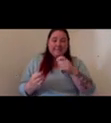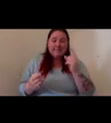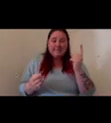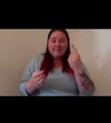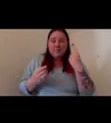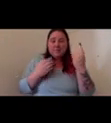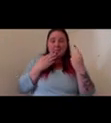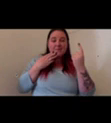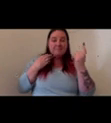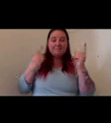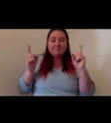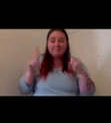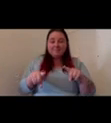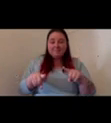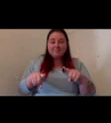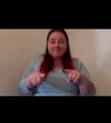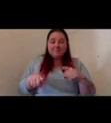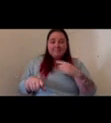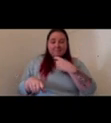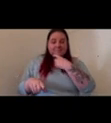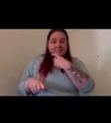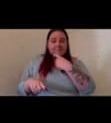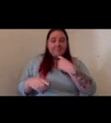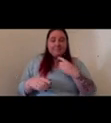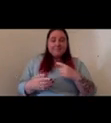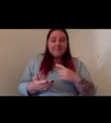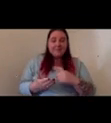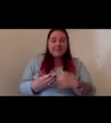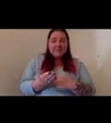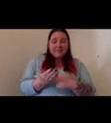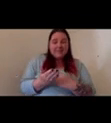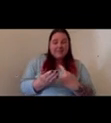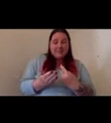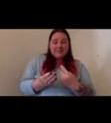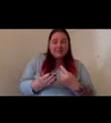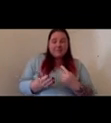However, sometimes that doesn't always happen.